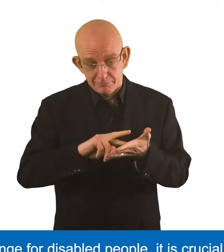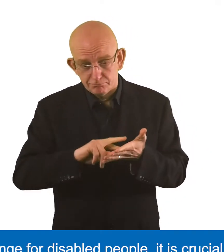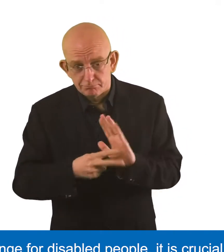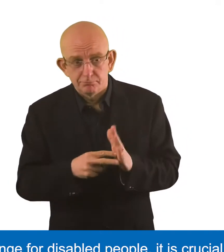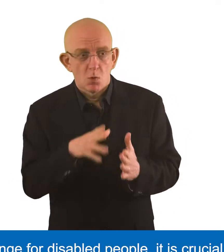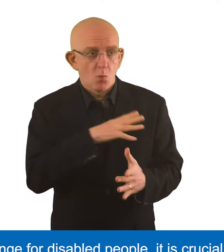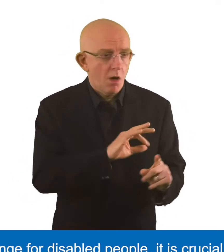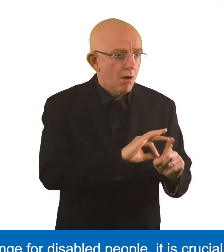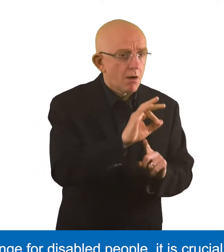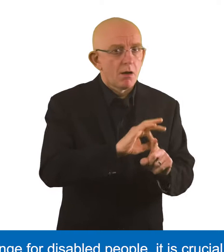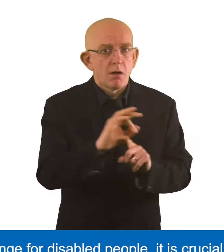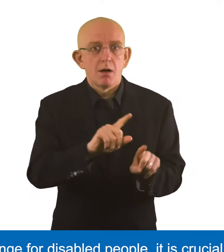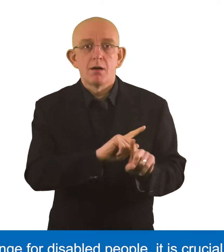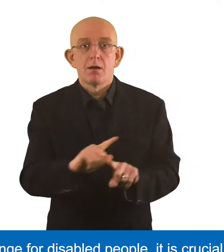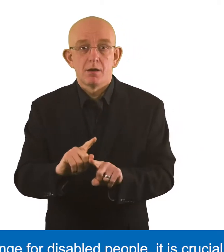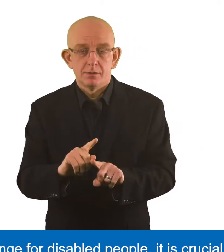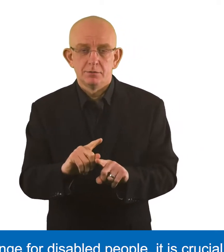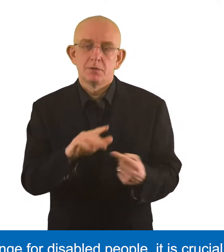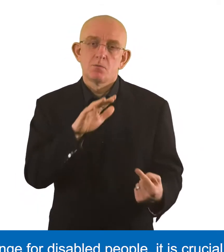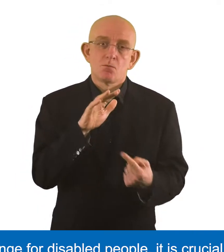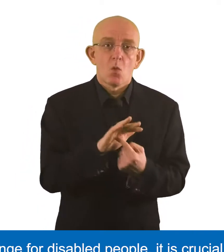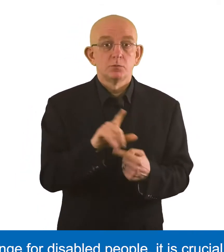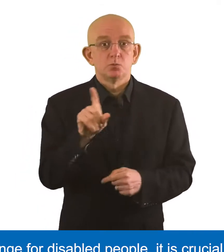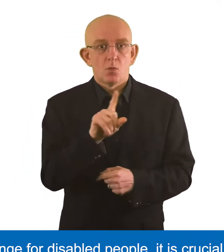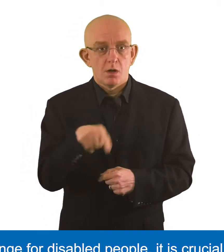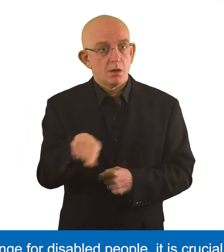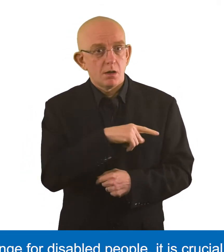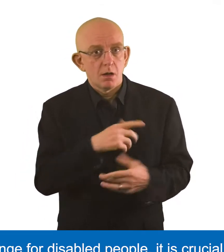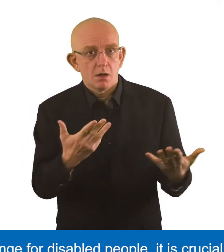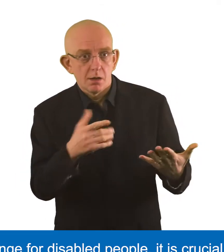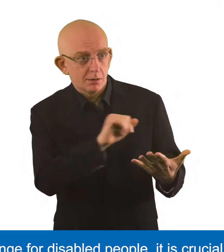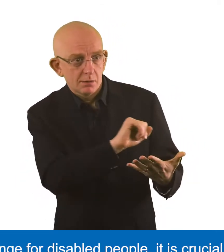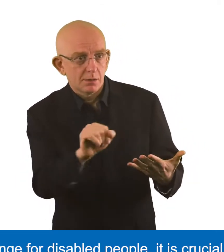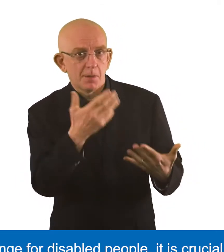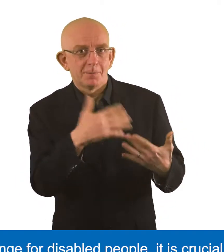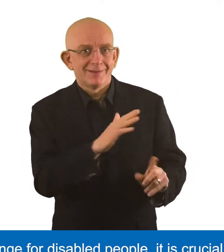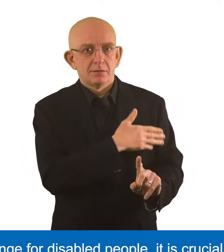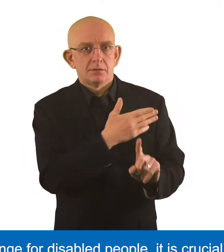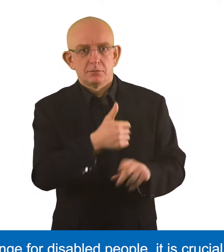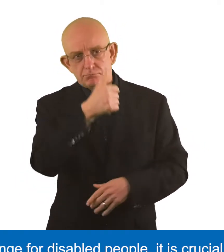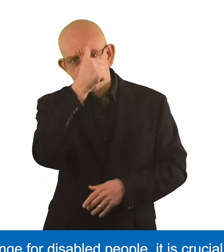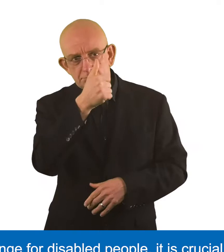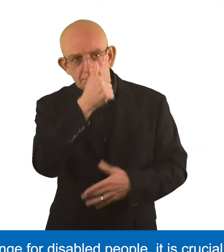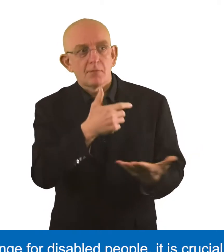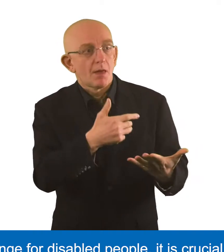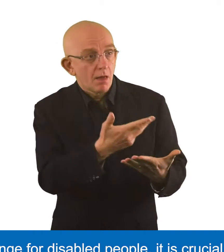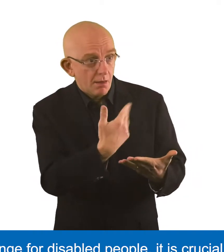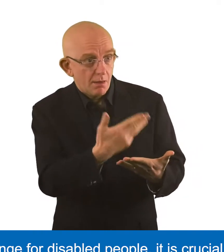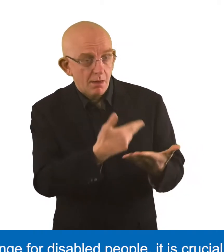As we deliver change for disabled people, it is crucial that we keep that lived experience at the heart of policy making